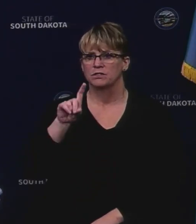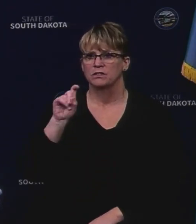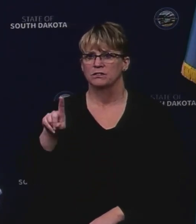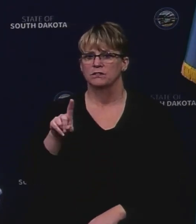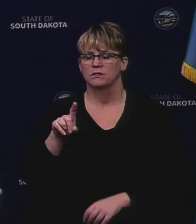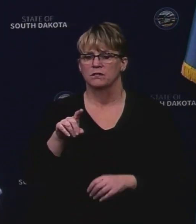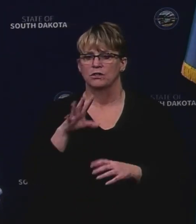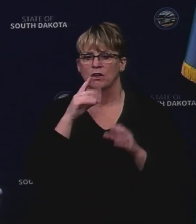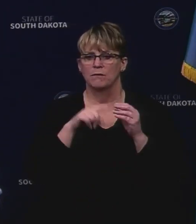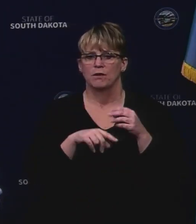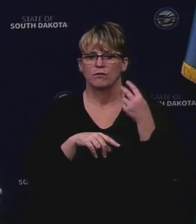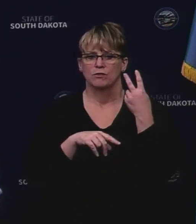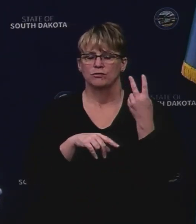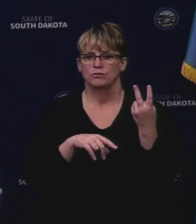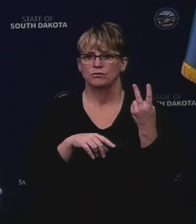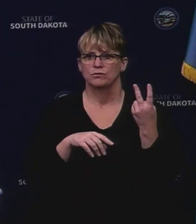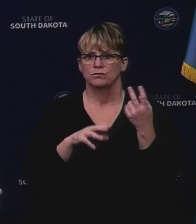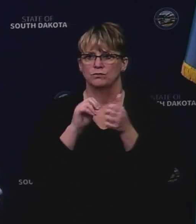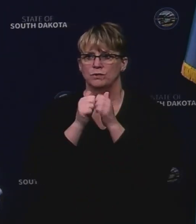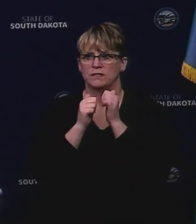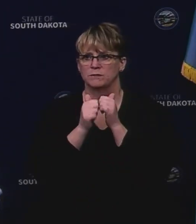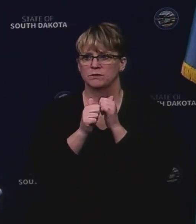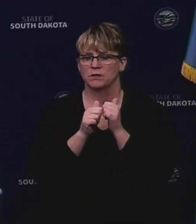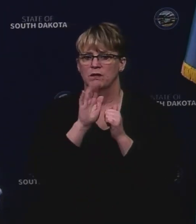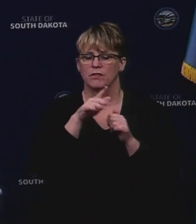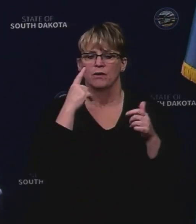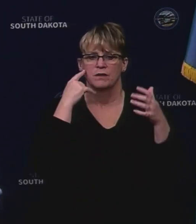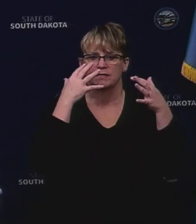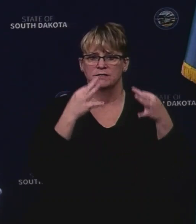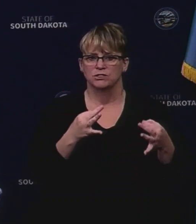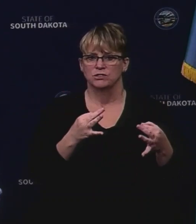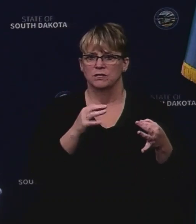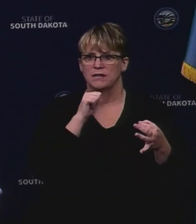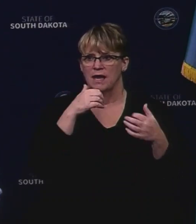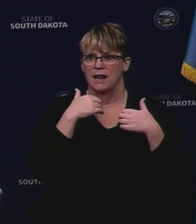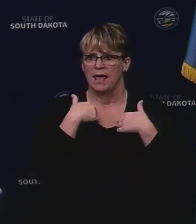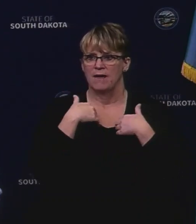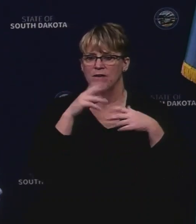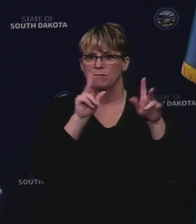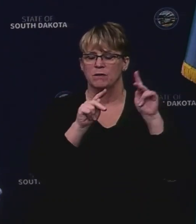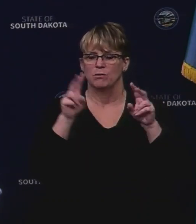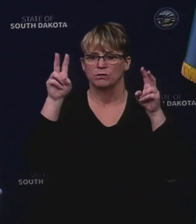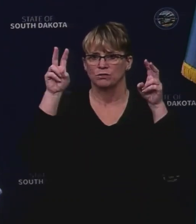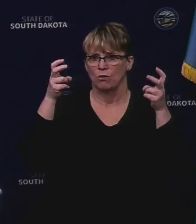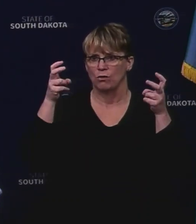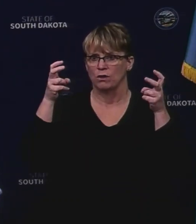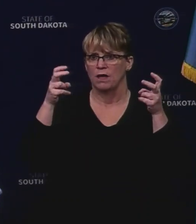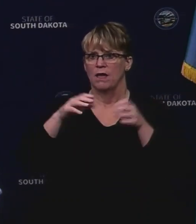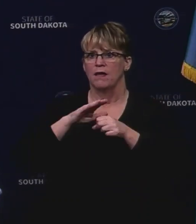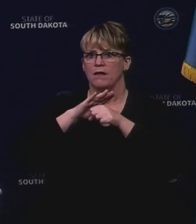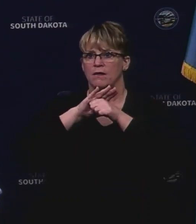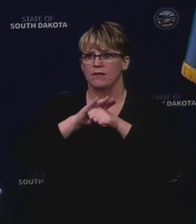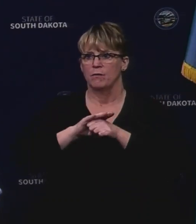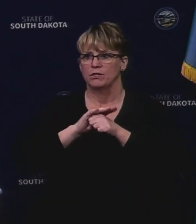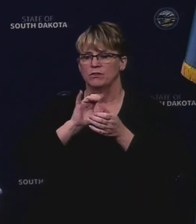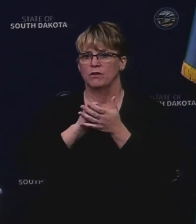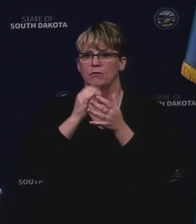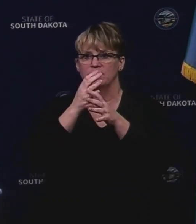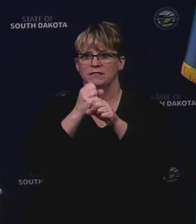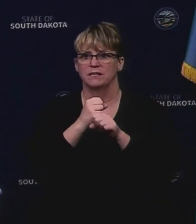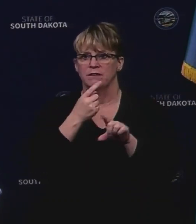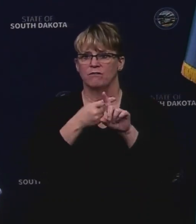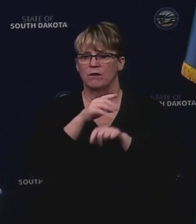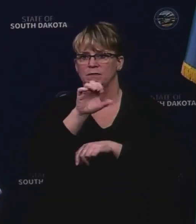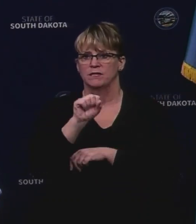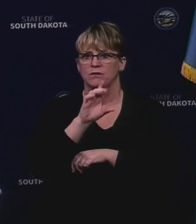racetracks this morning on Facebook said their decision to back away from having fans was, quote, due to the pressure we have been receiving from the South